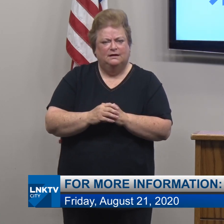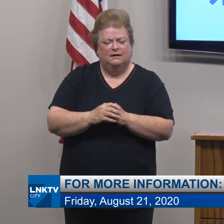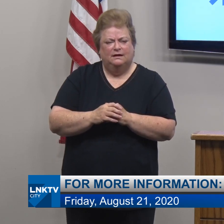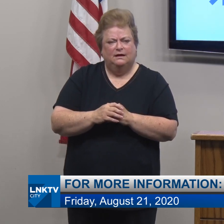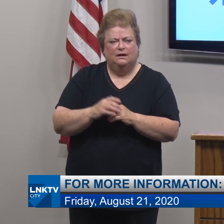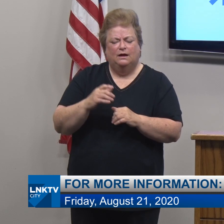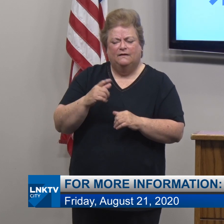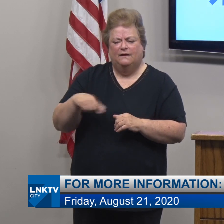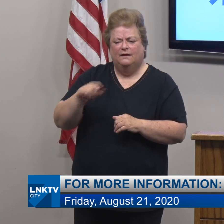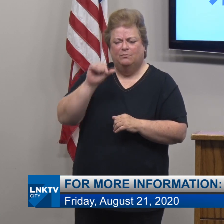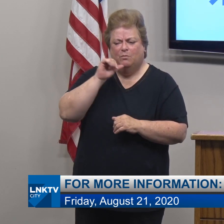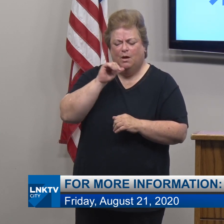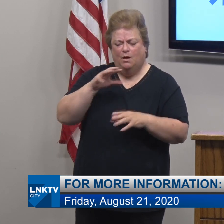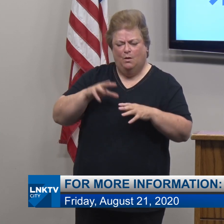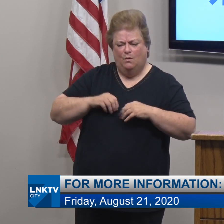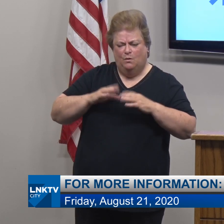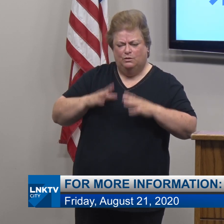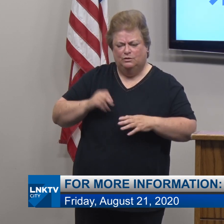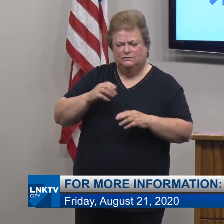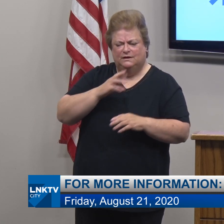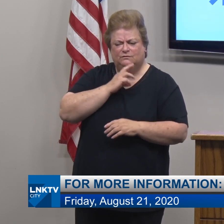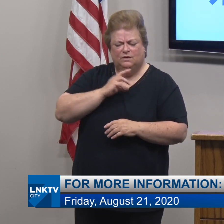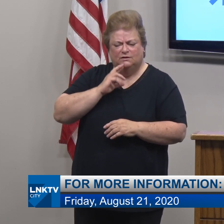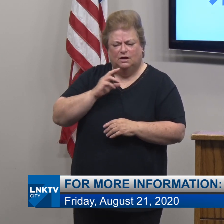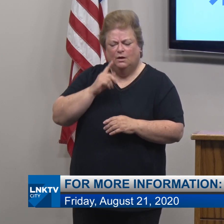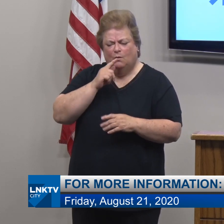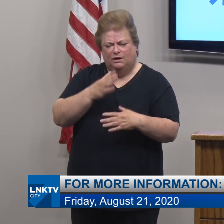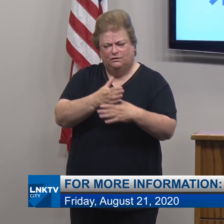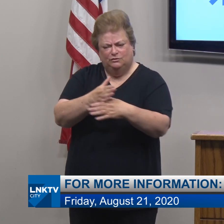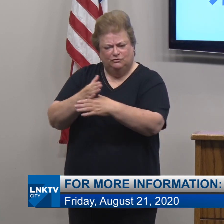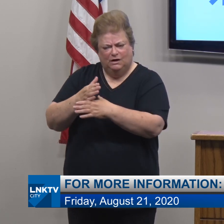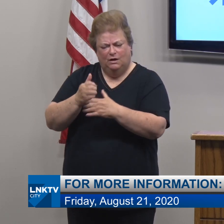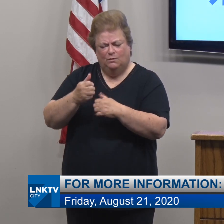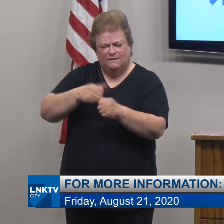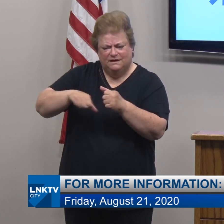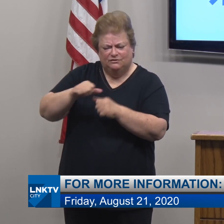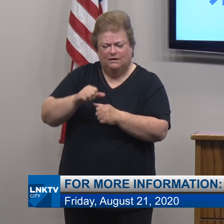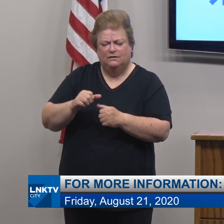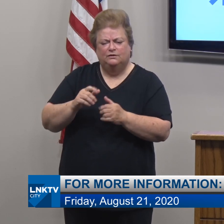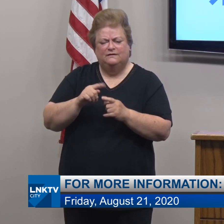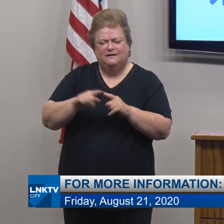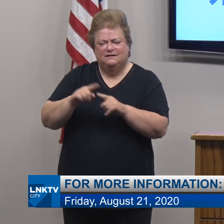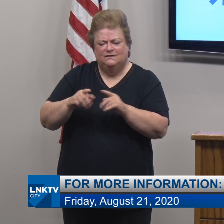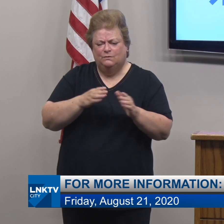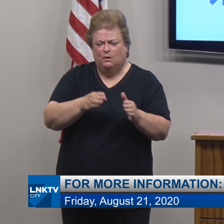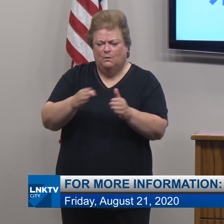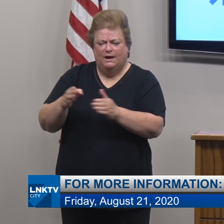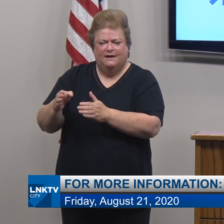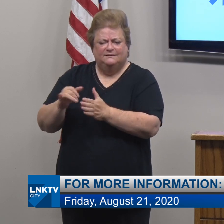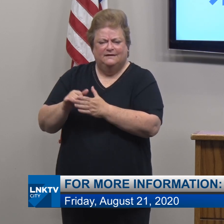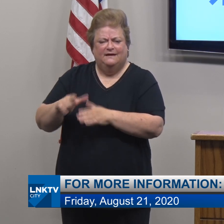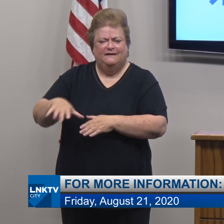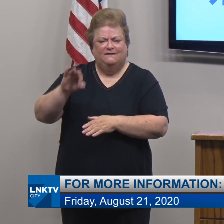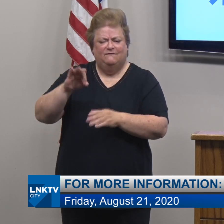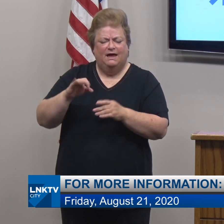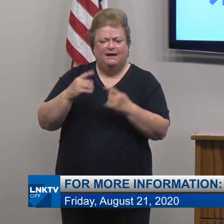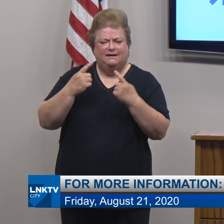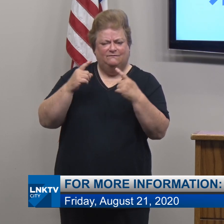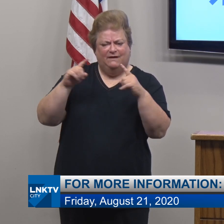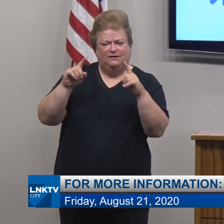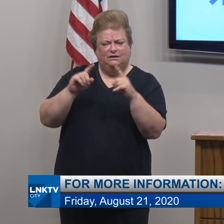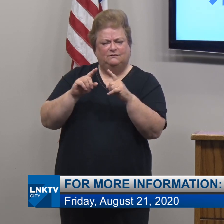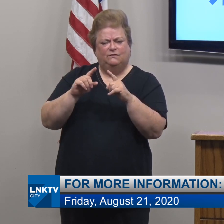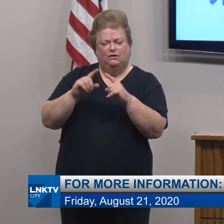having bar owners and operators share with each other the strategies they have found to be most effective in ensuring people follow